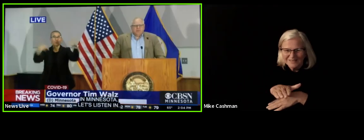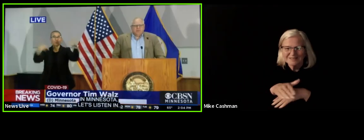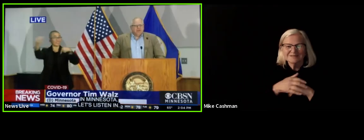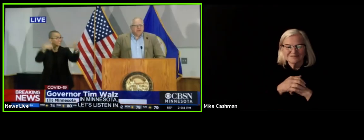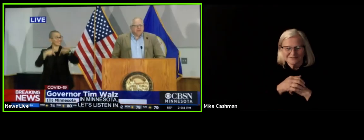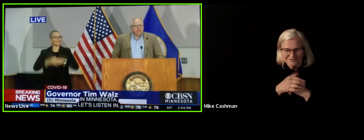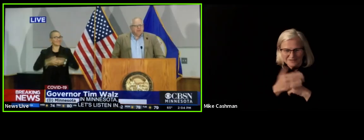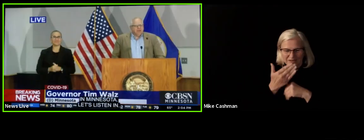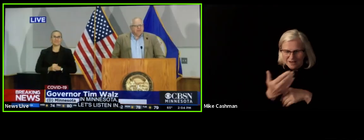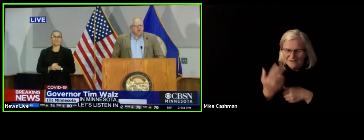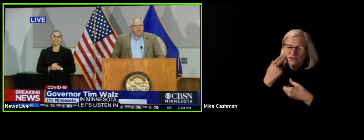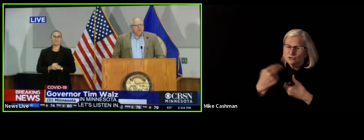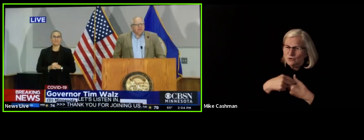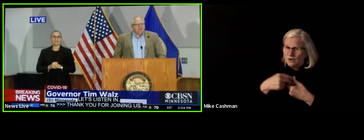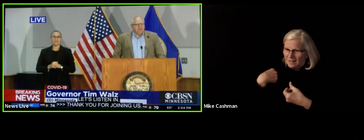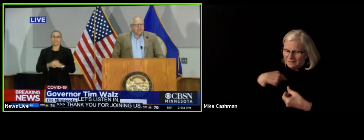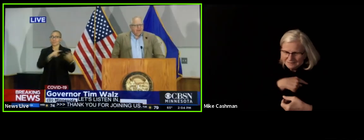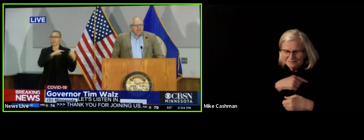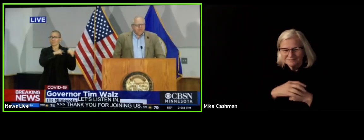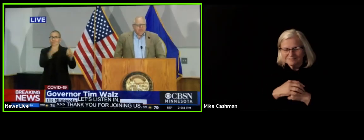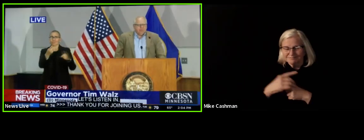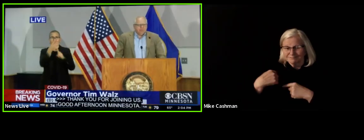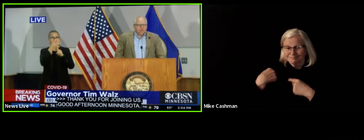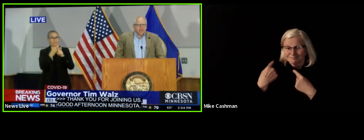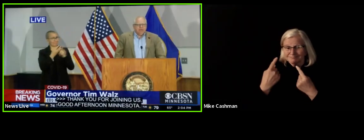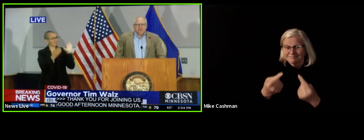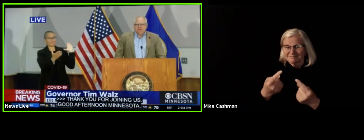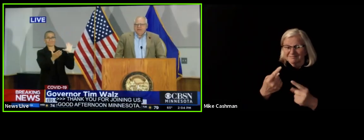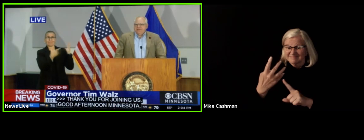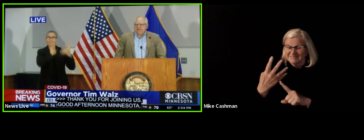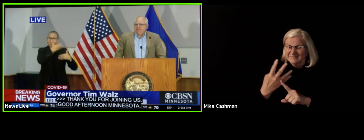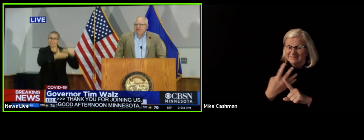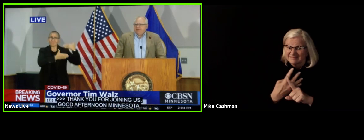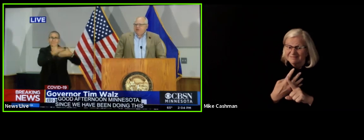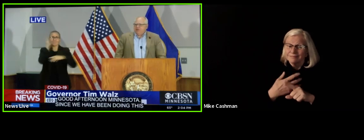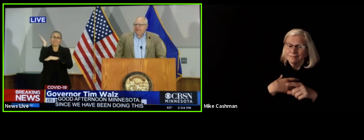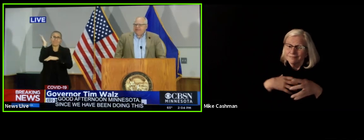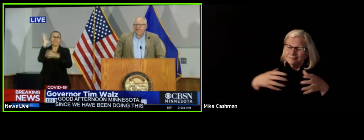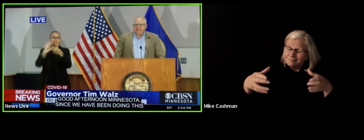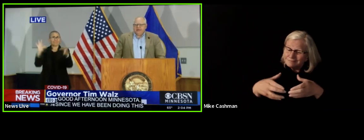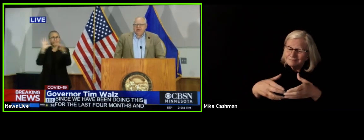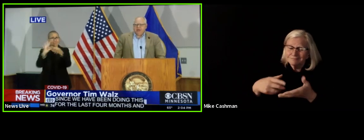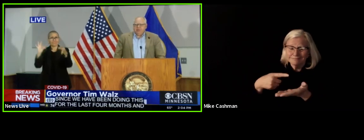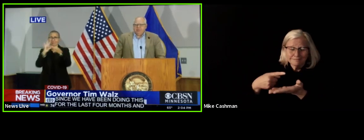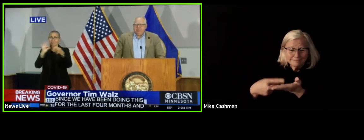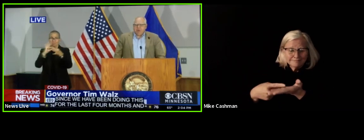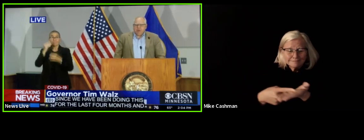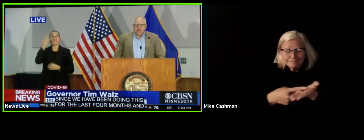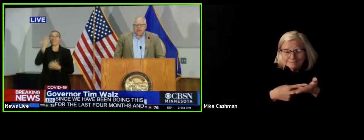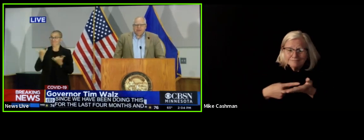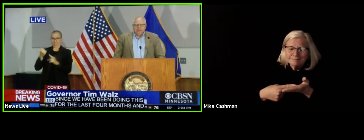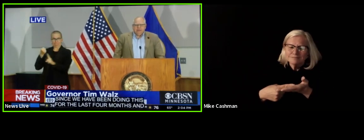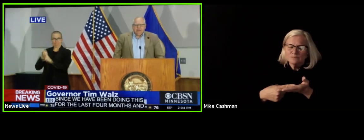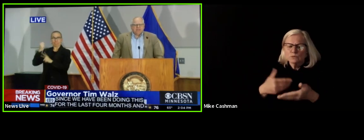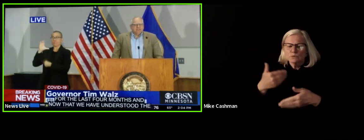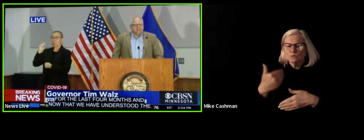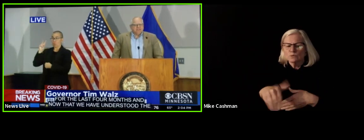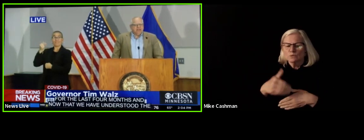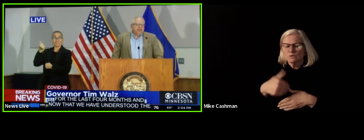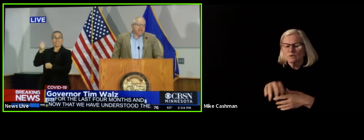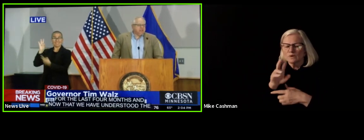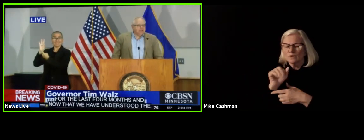Since we've been doing this for about the last 4 months, and I think now as we've come to understand the impact that COVID-19 has had on both us